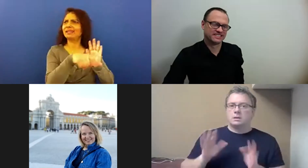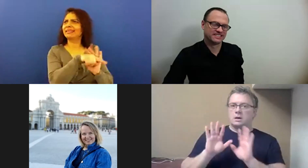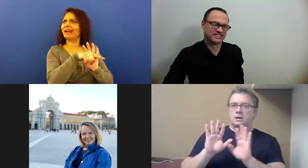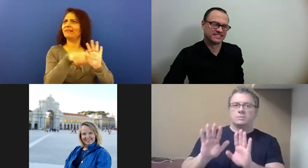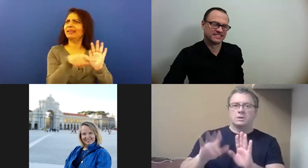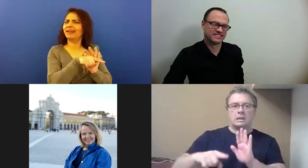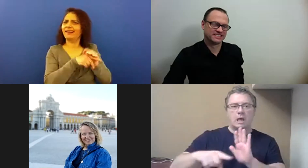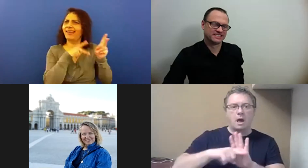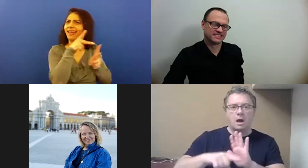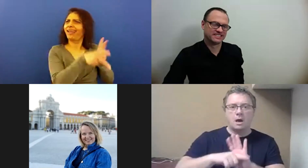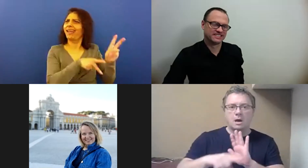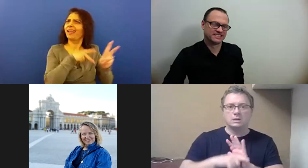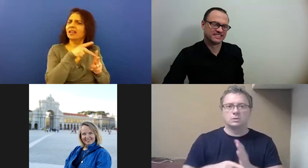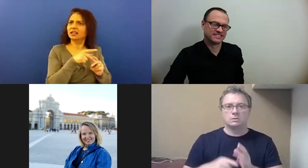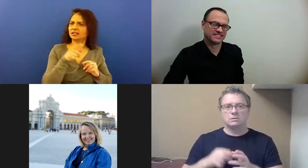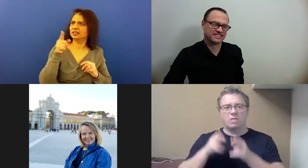about